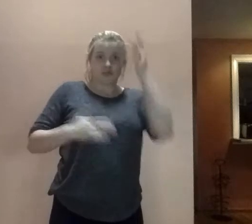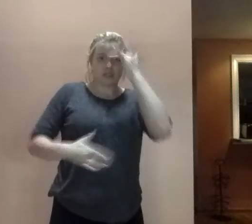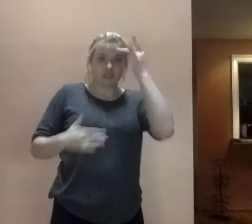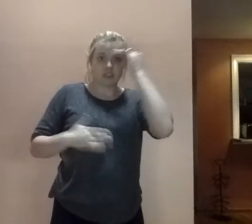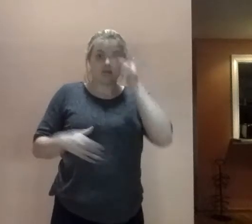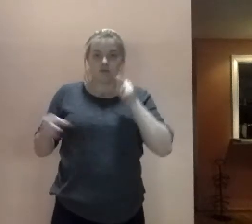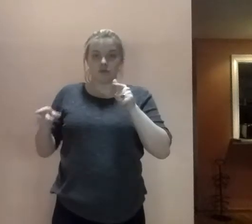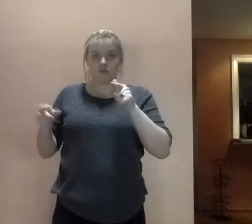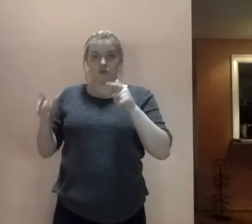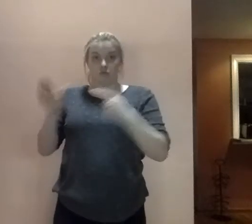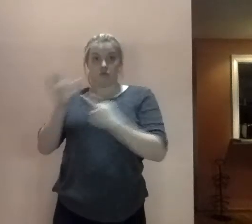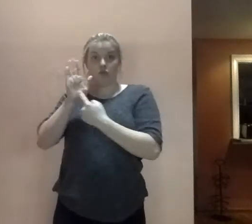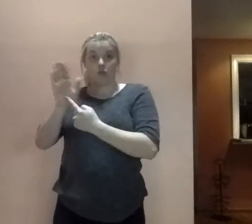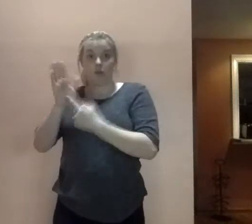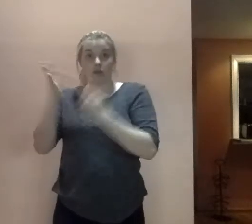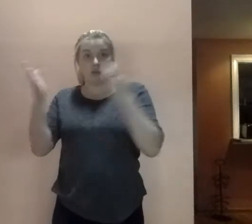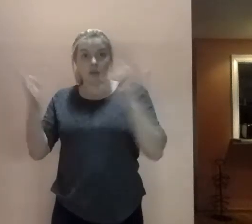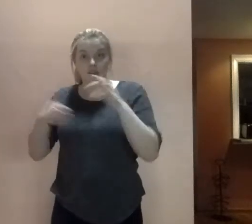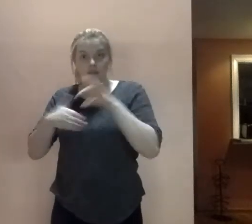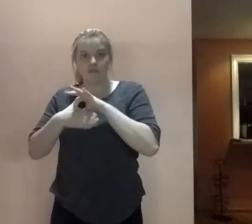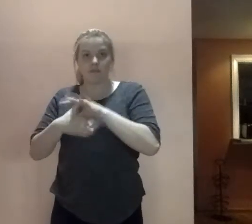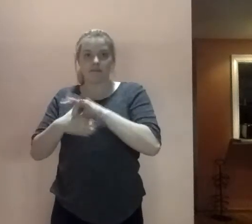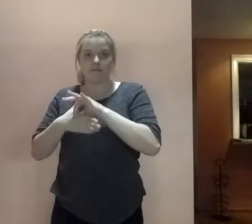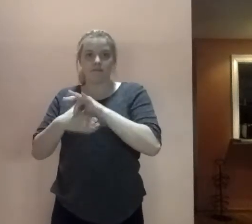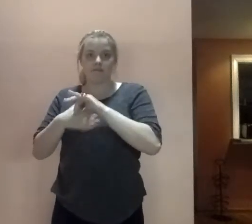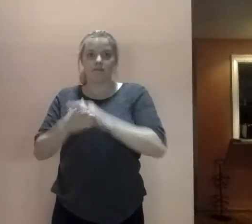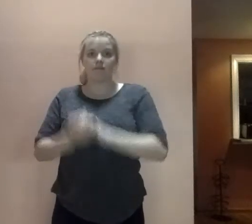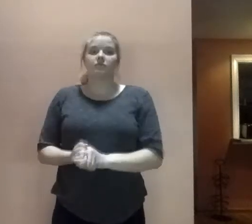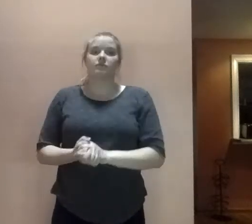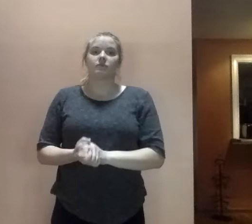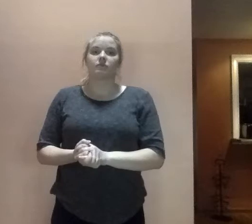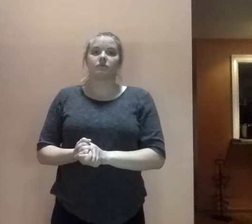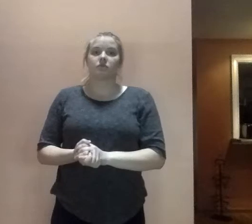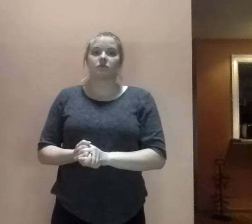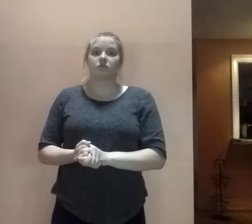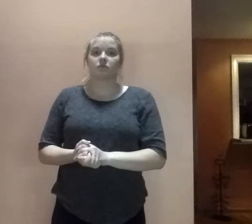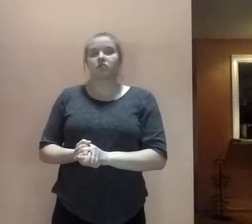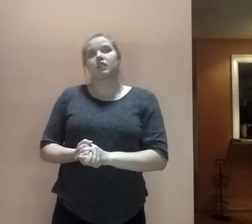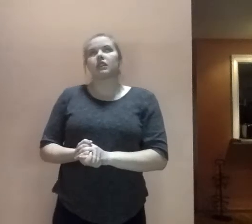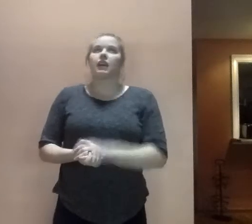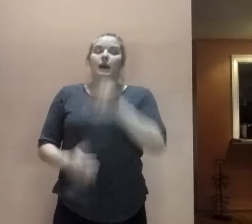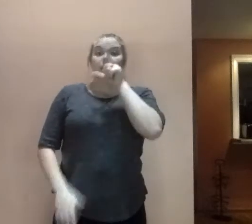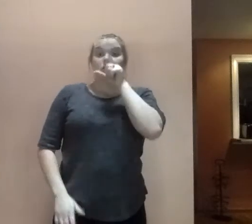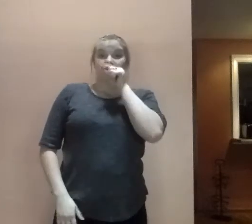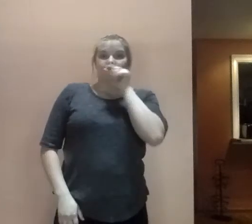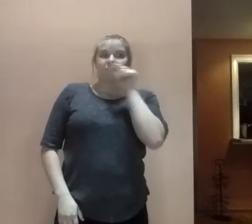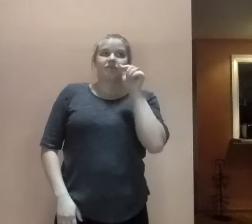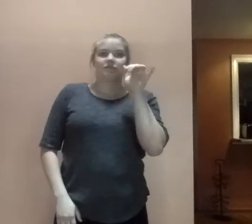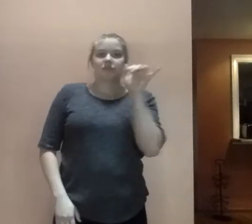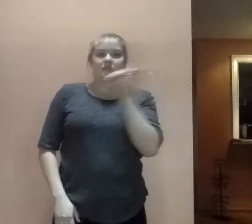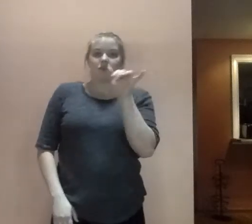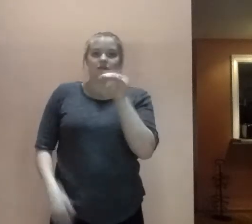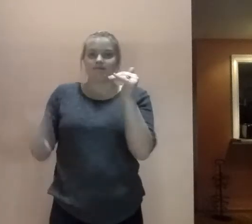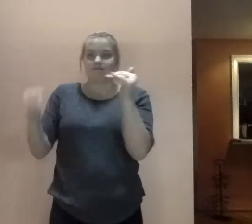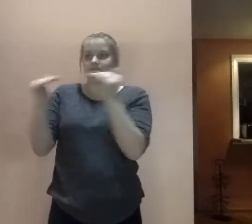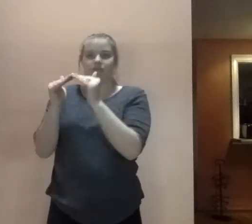Is chicken better? It's a question of whether you want to be shot or hung. The flesh food that I would eliminate from the American